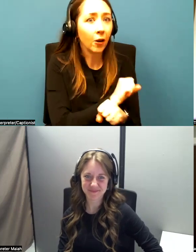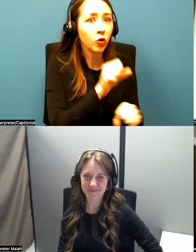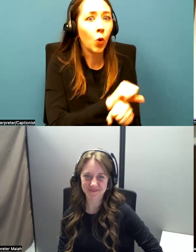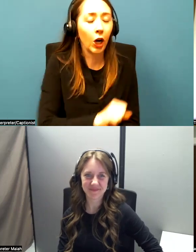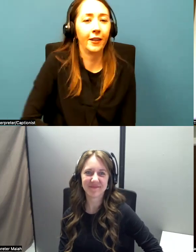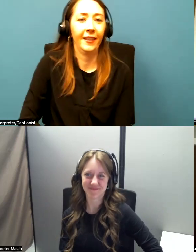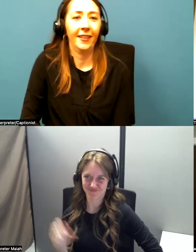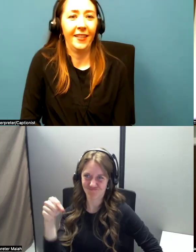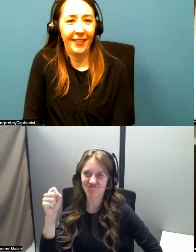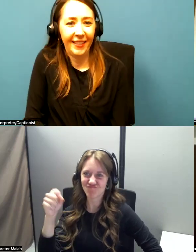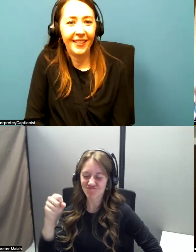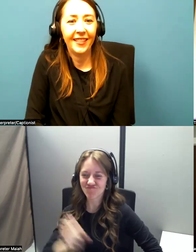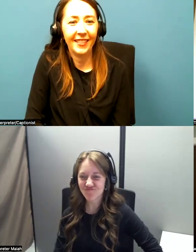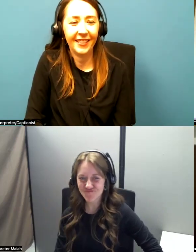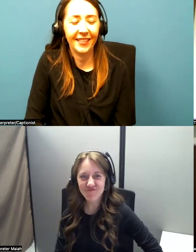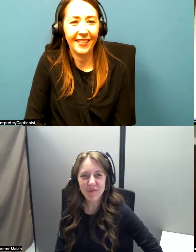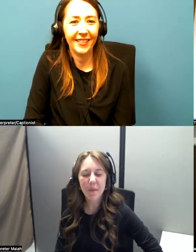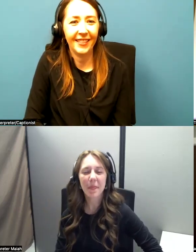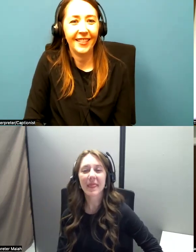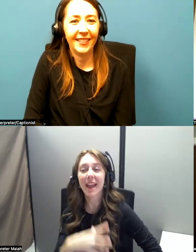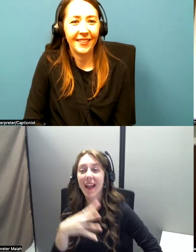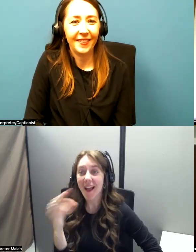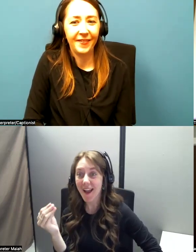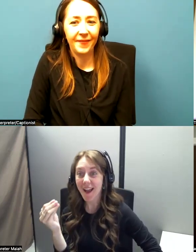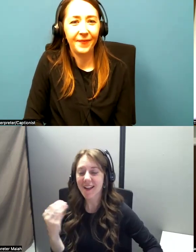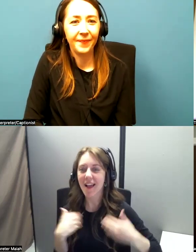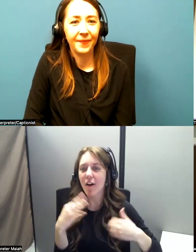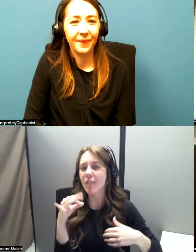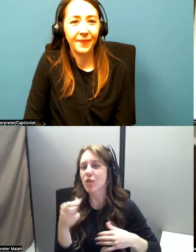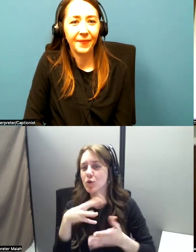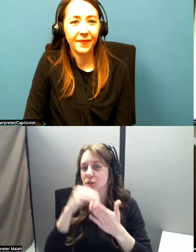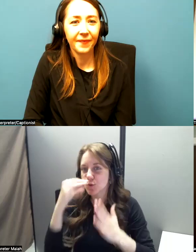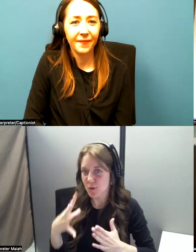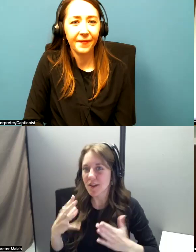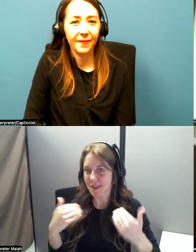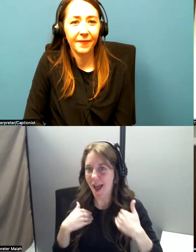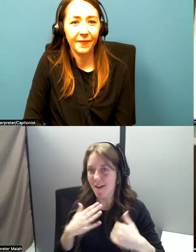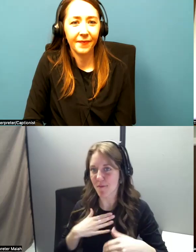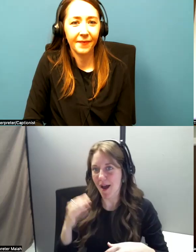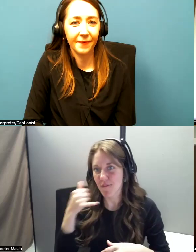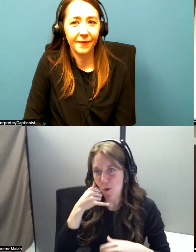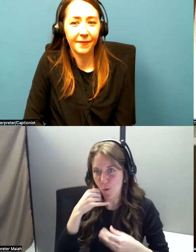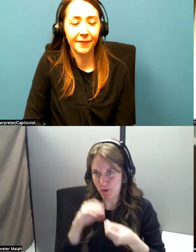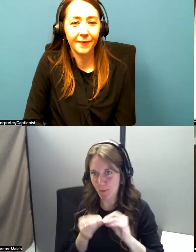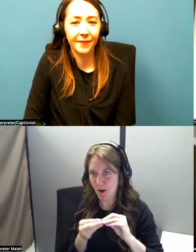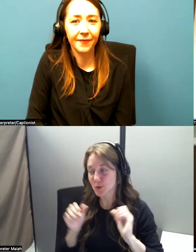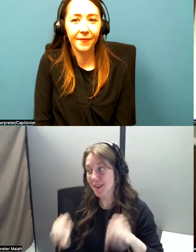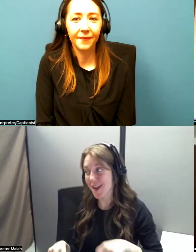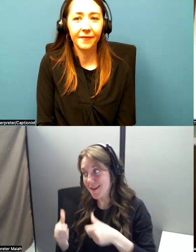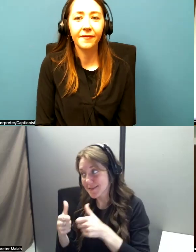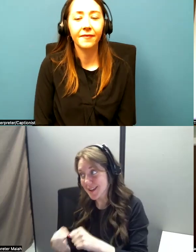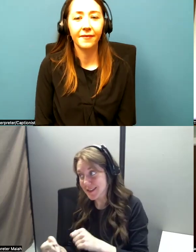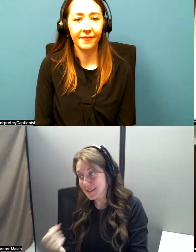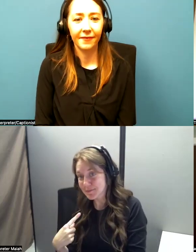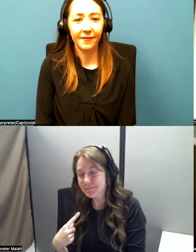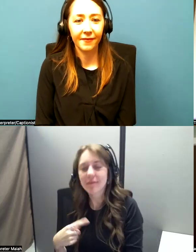Yeah, yeah. And I have a couple of students who have my phone number. I'm like, you can text me, but not like